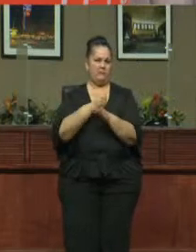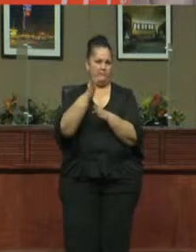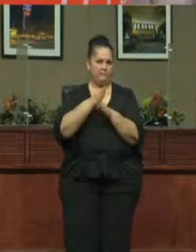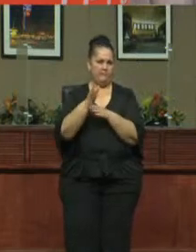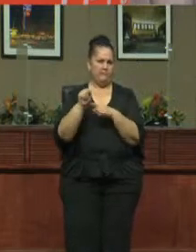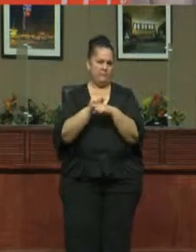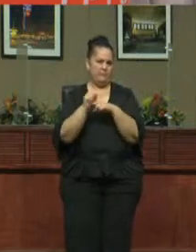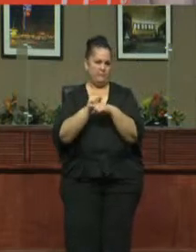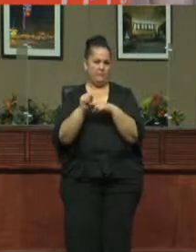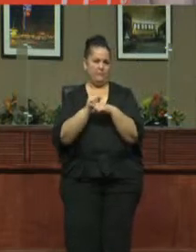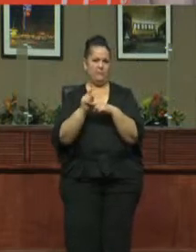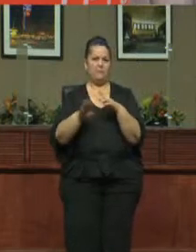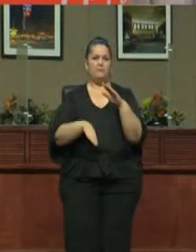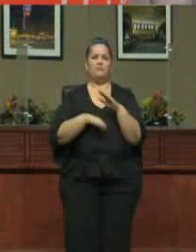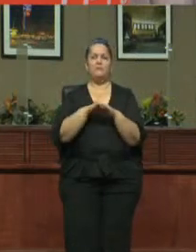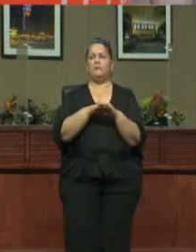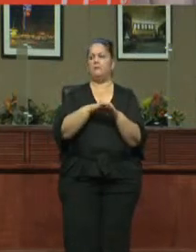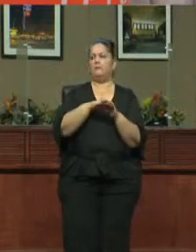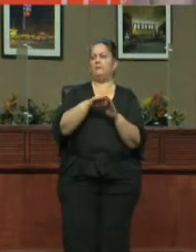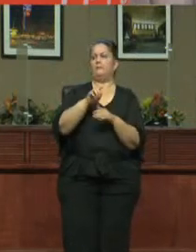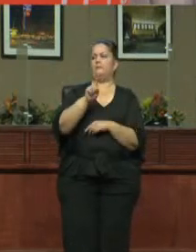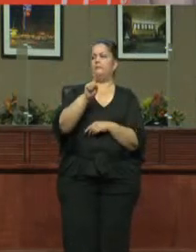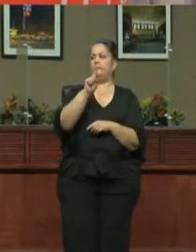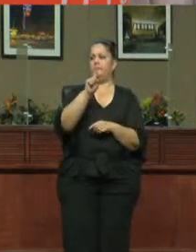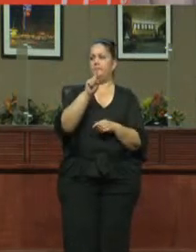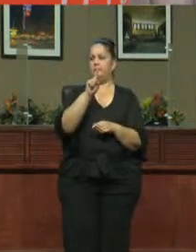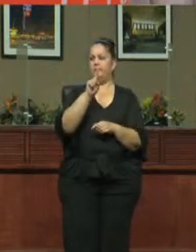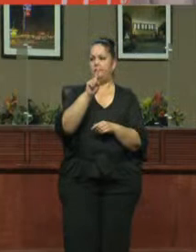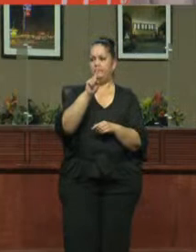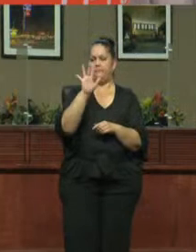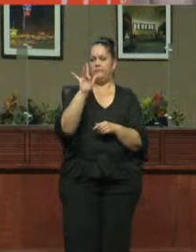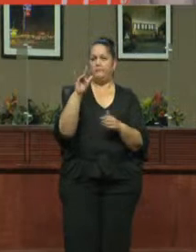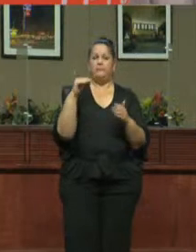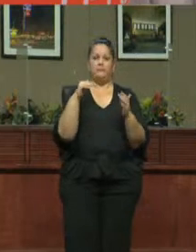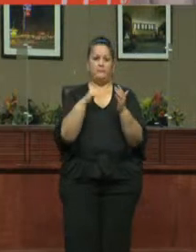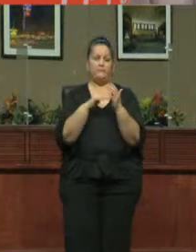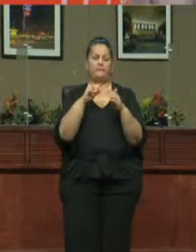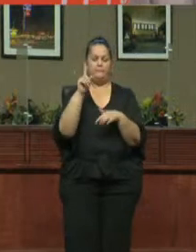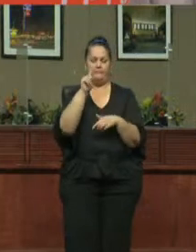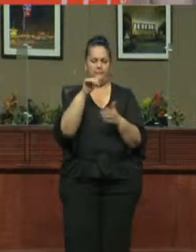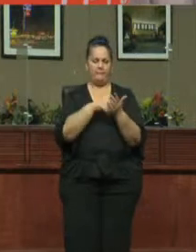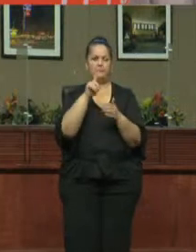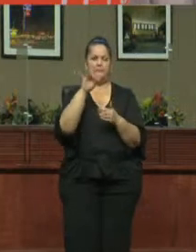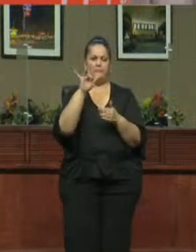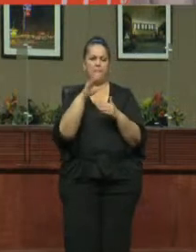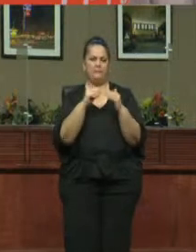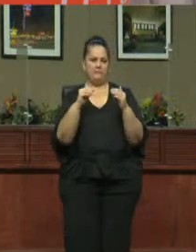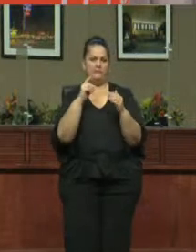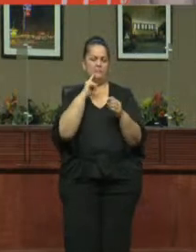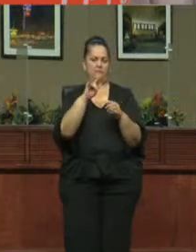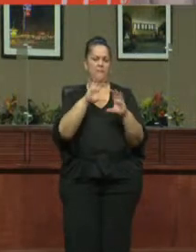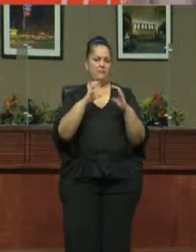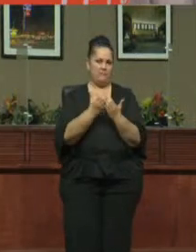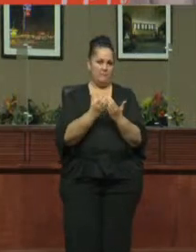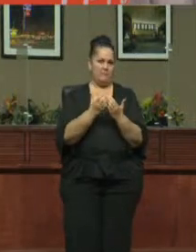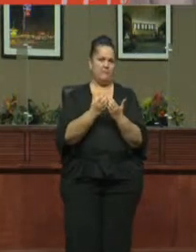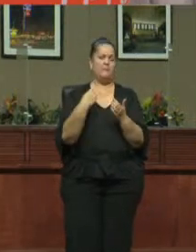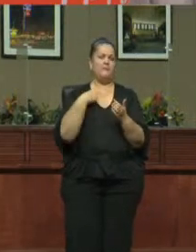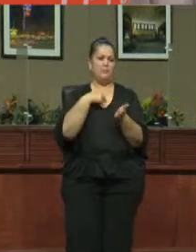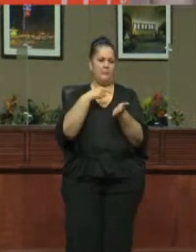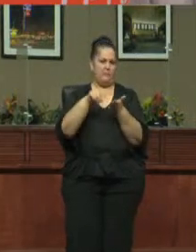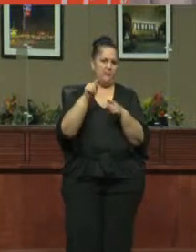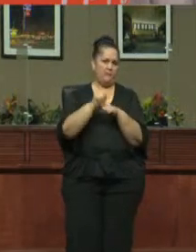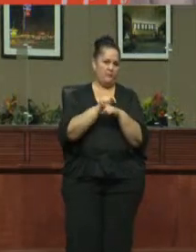to $125 stipend to go through these short-term courses, and of course, we're paying for the